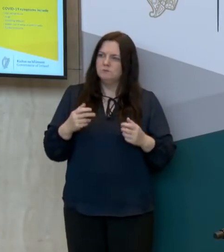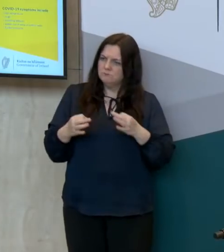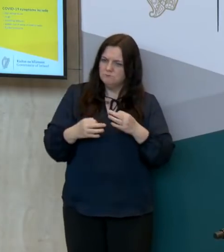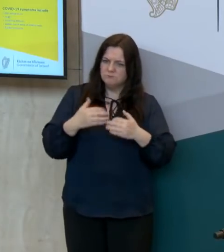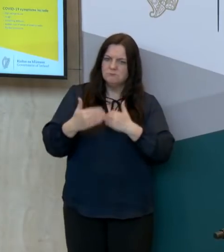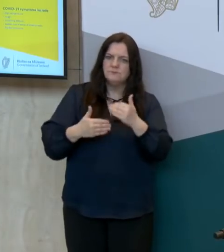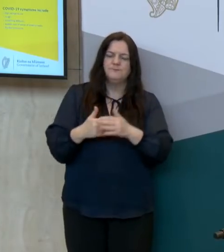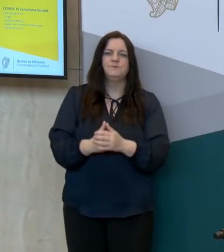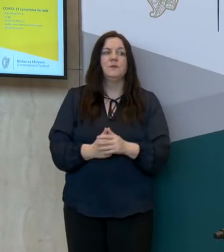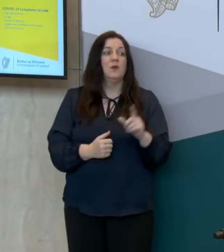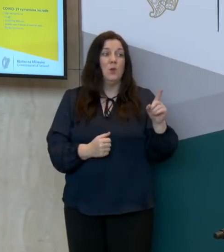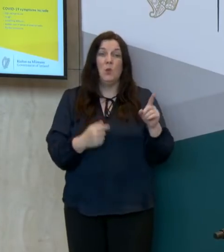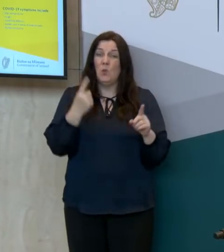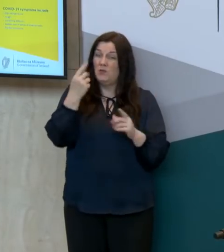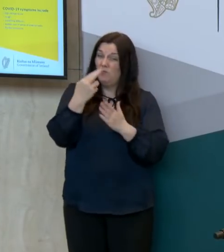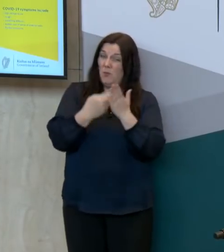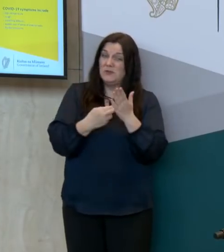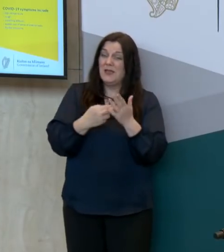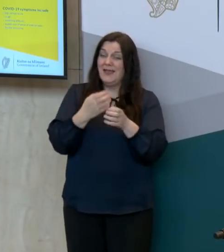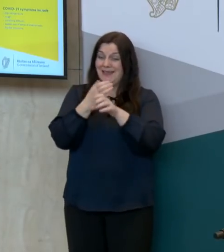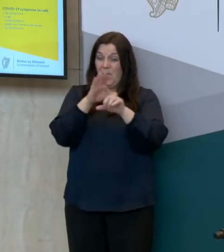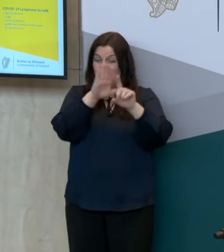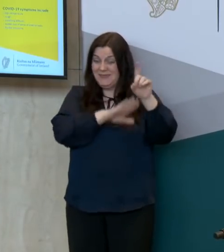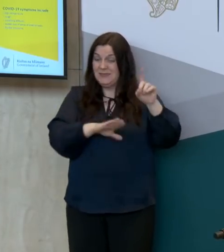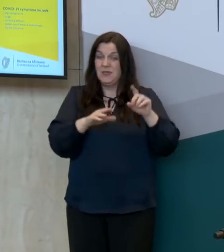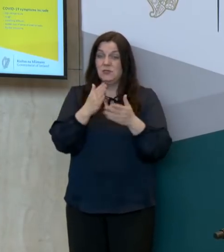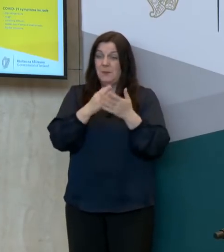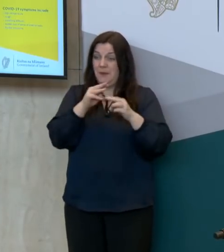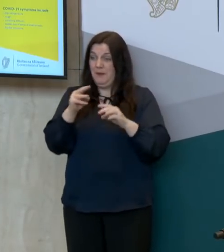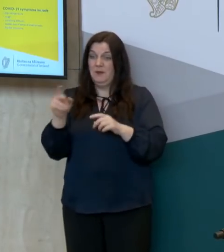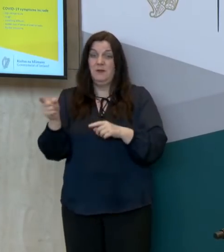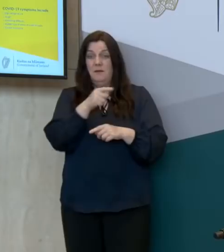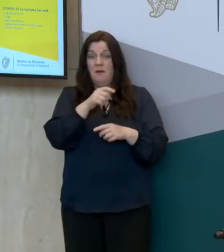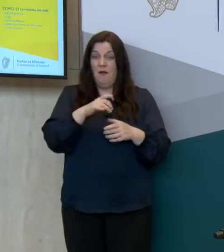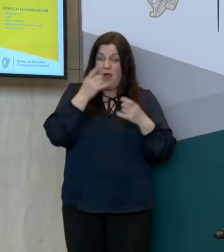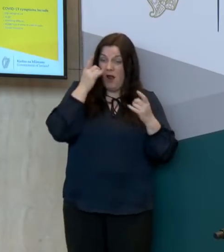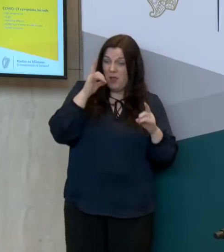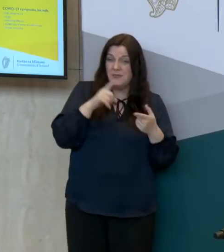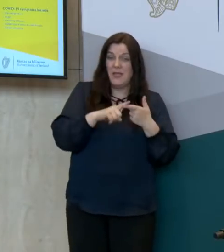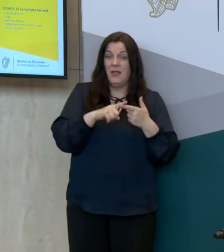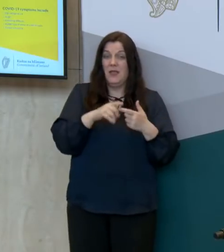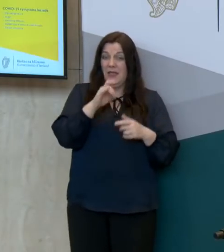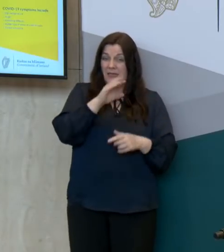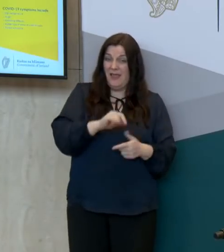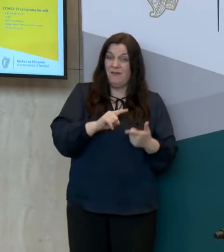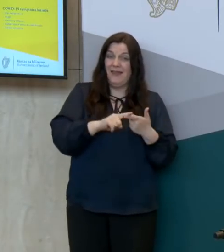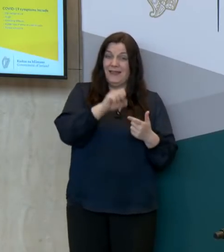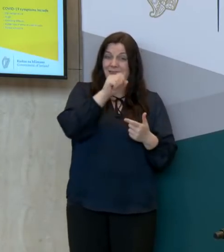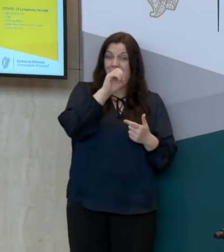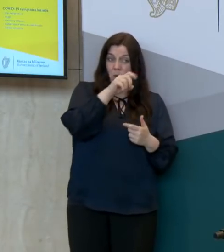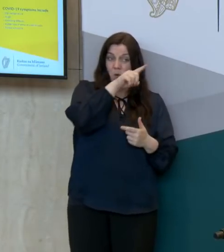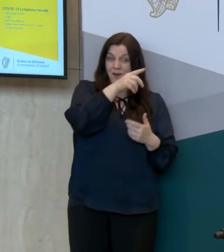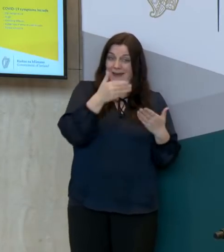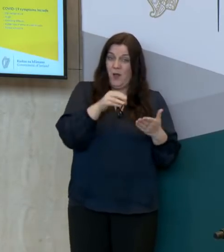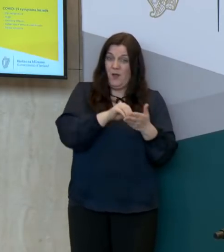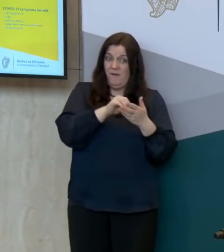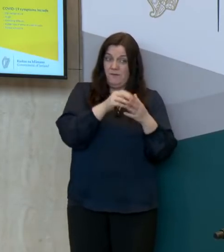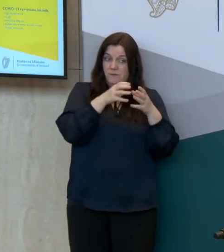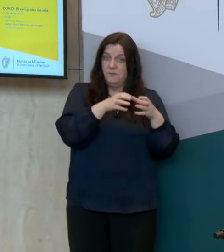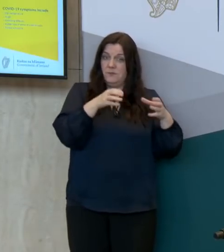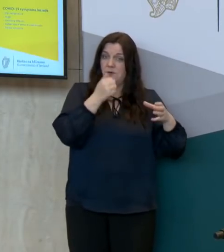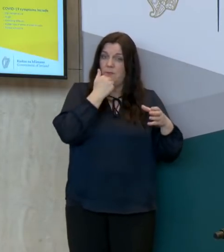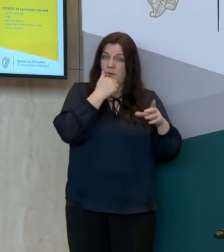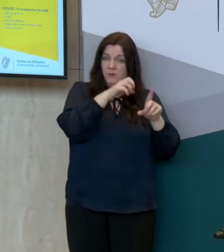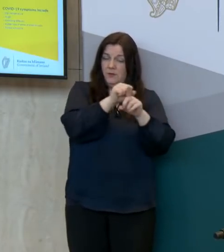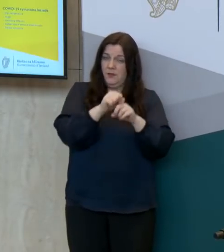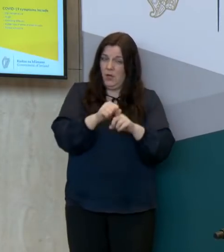that counties where a lot of people are likely to go on a staycation, places like Kerry and Sligo, have seen a rise in COVID-19 cases. Are you